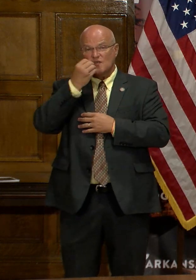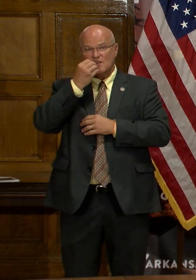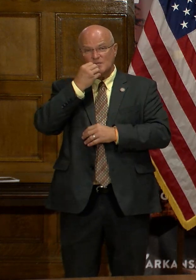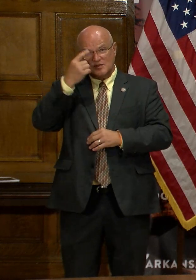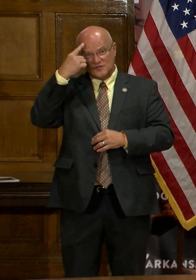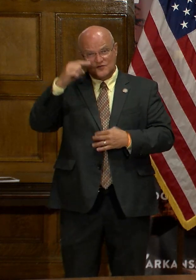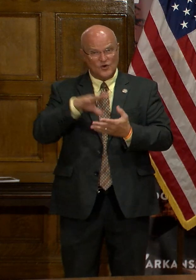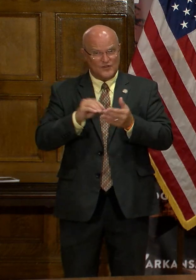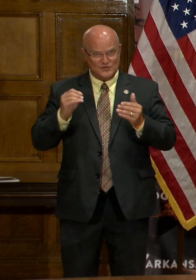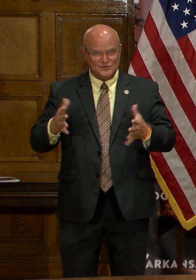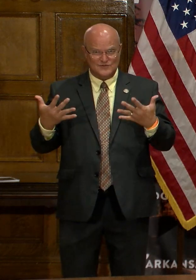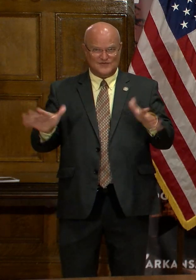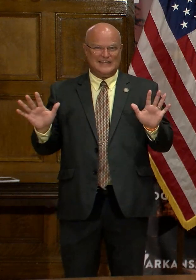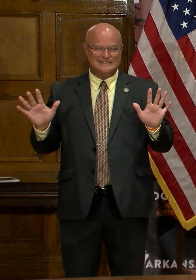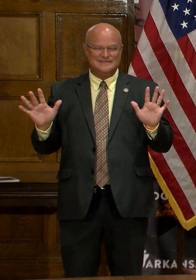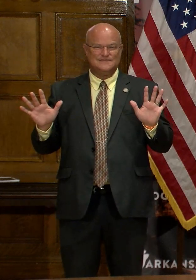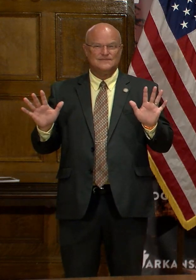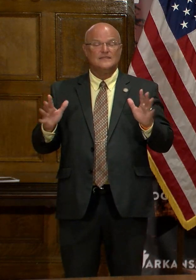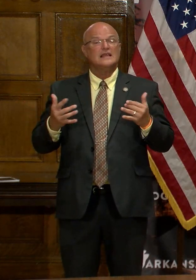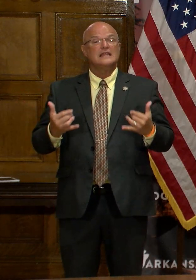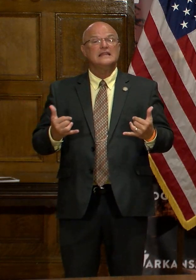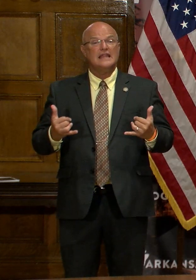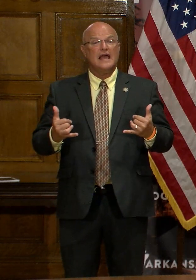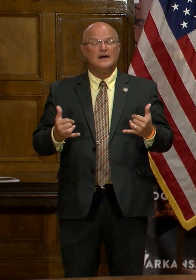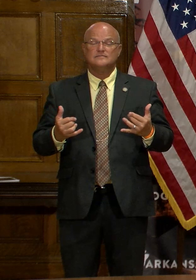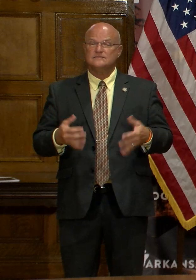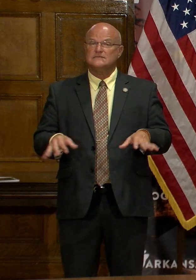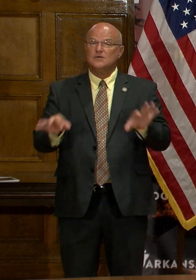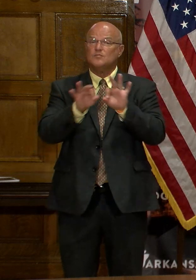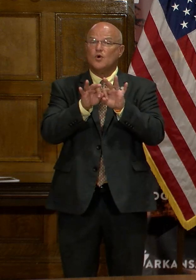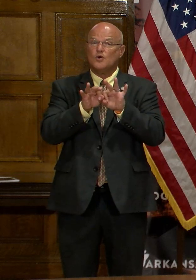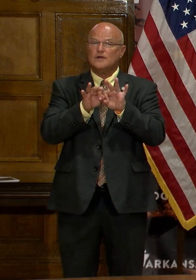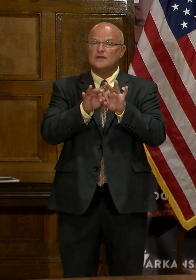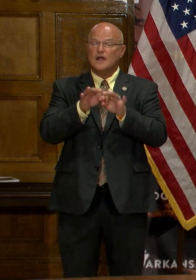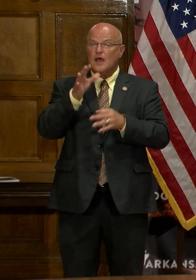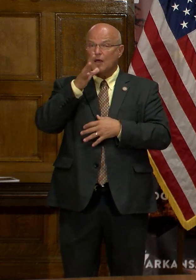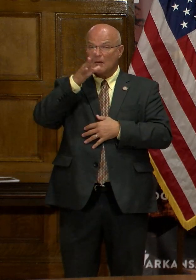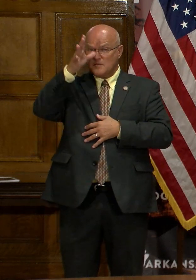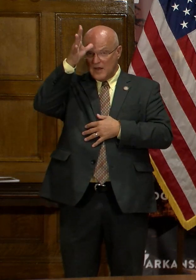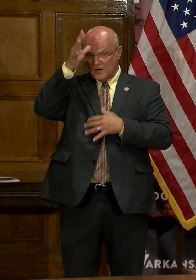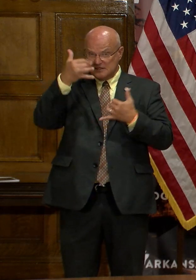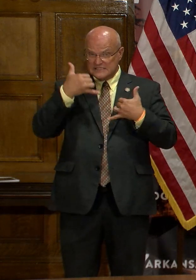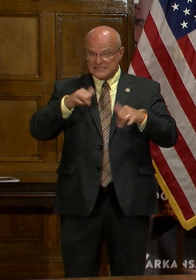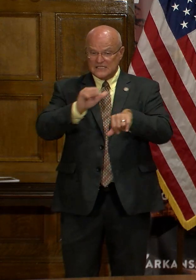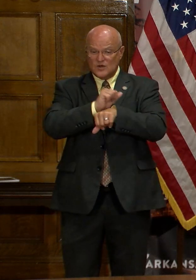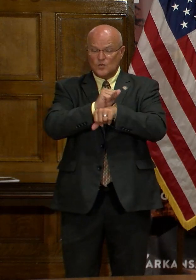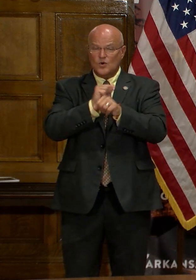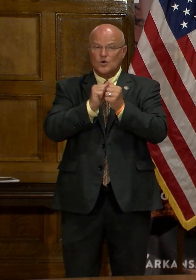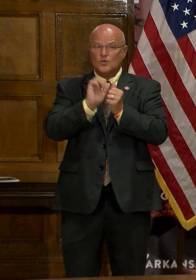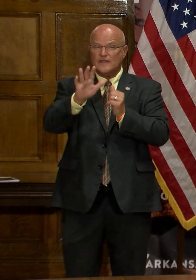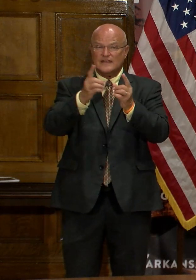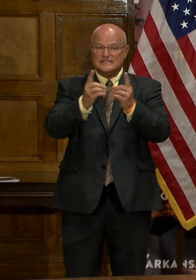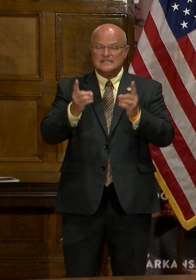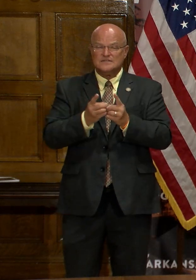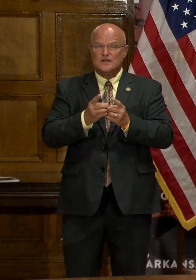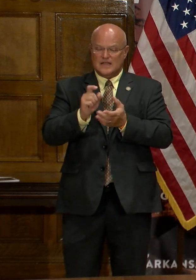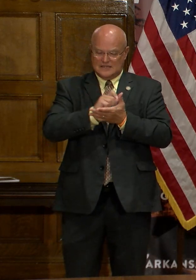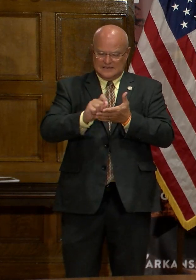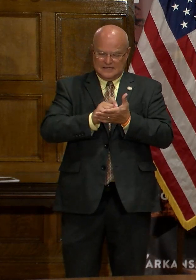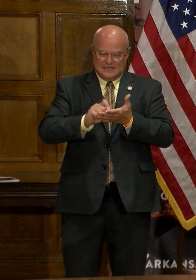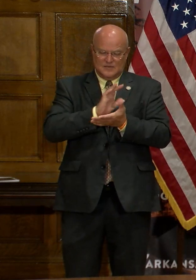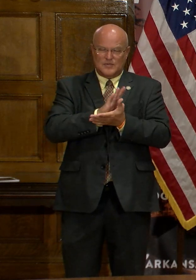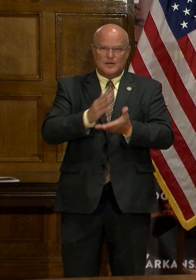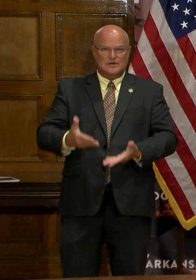to their students. Now, it is imperative that parents still work with their districts to complete and submit the